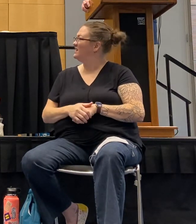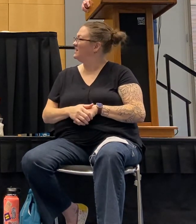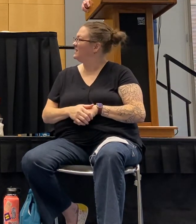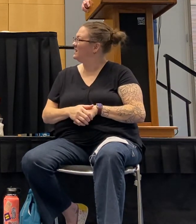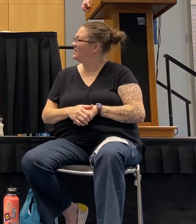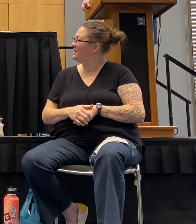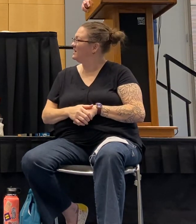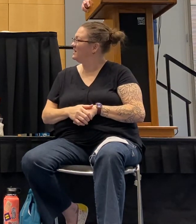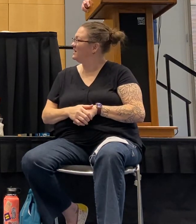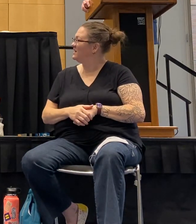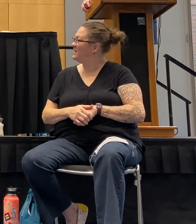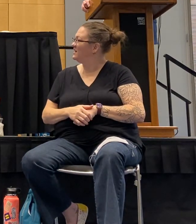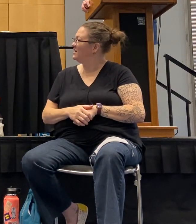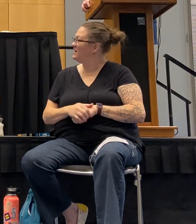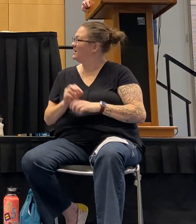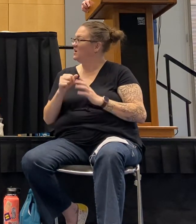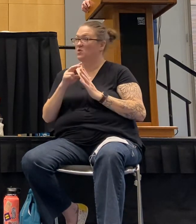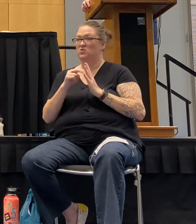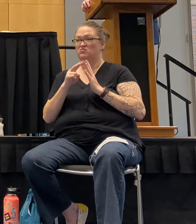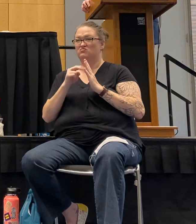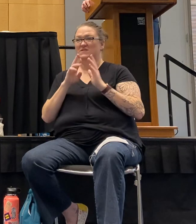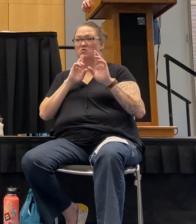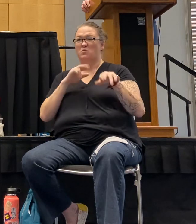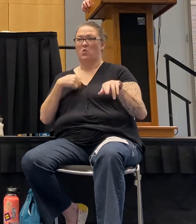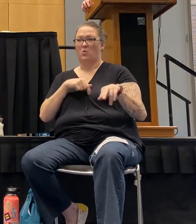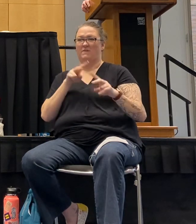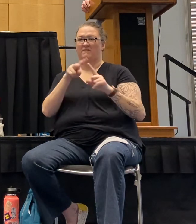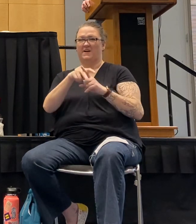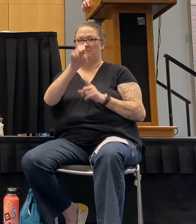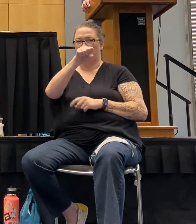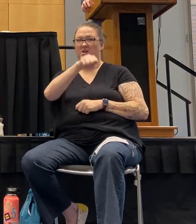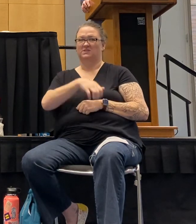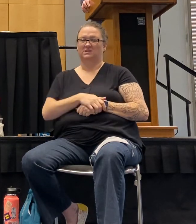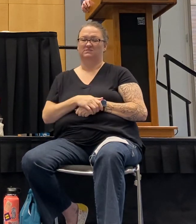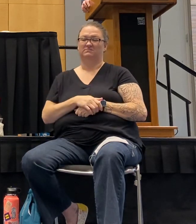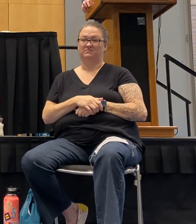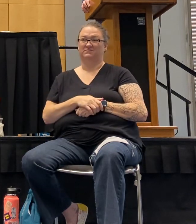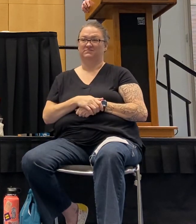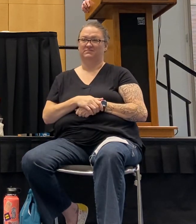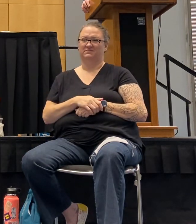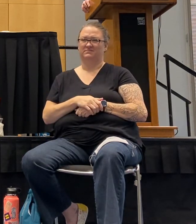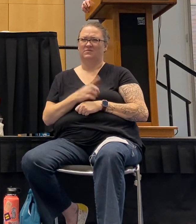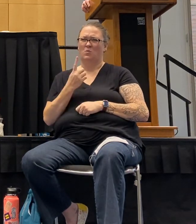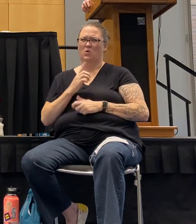by reading the incident report we filed. That's absolutely right.